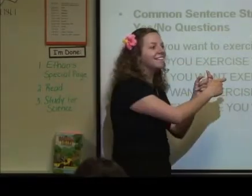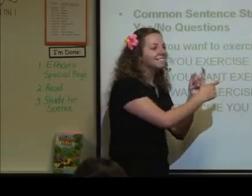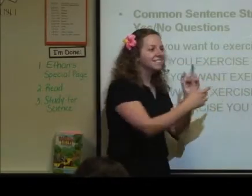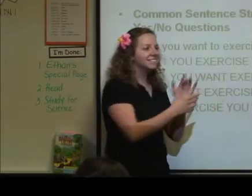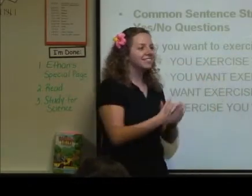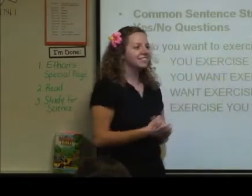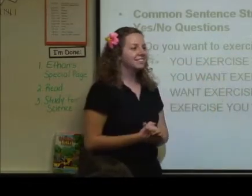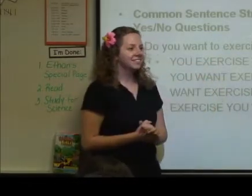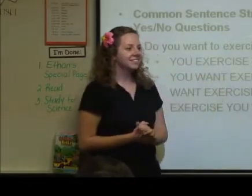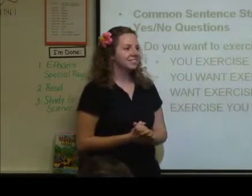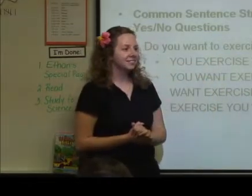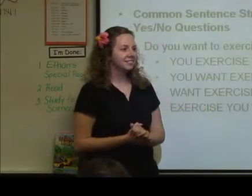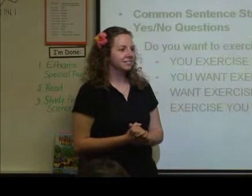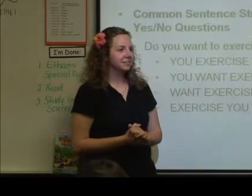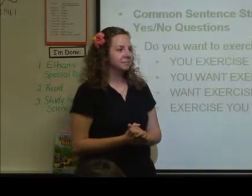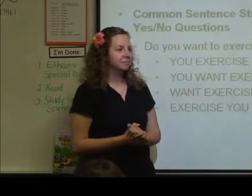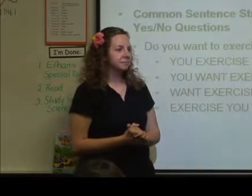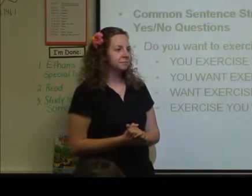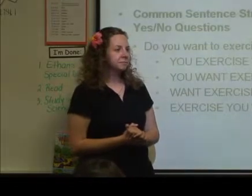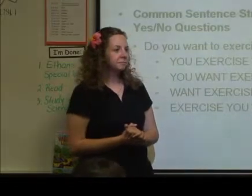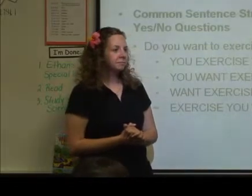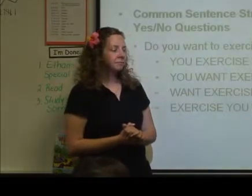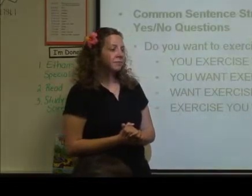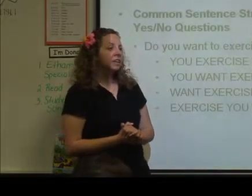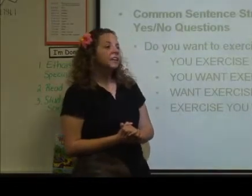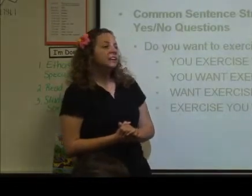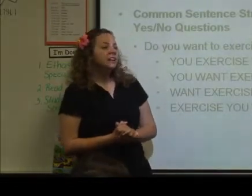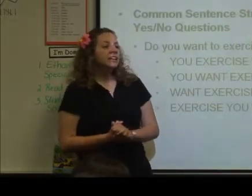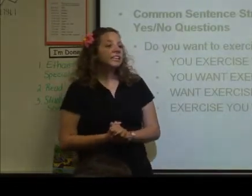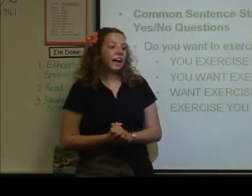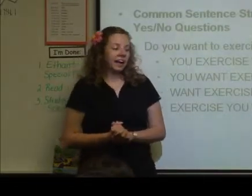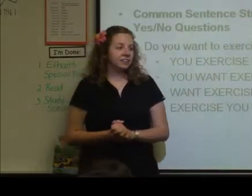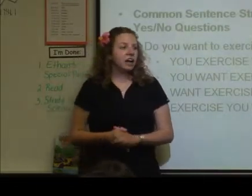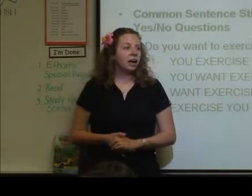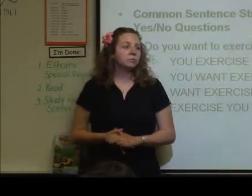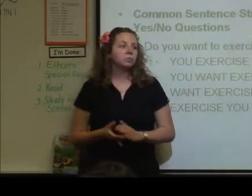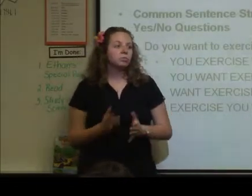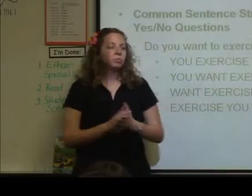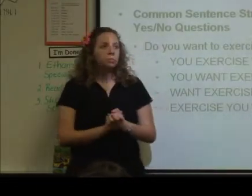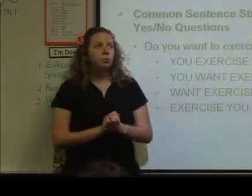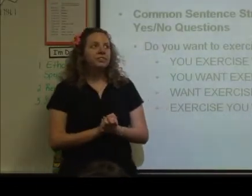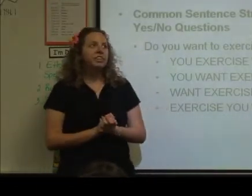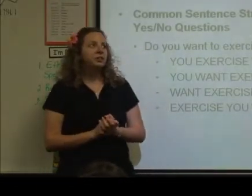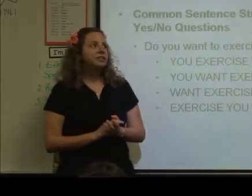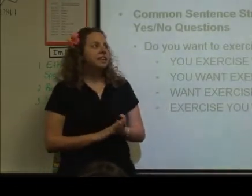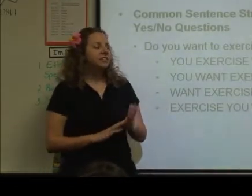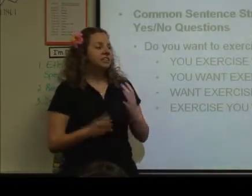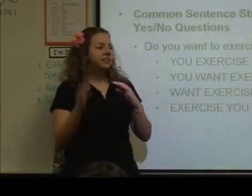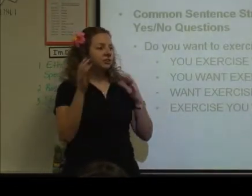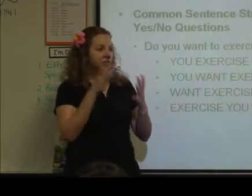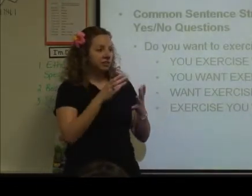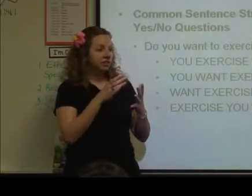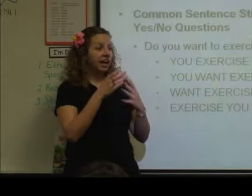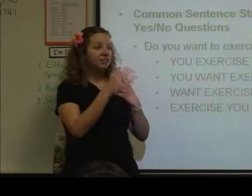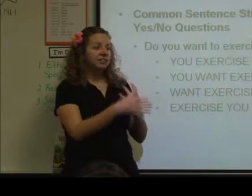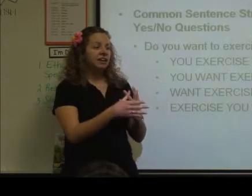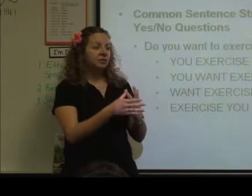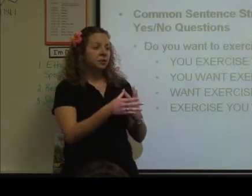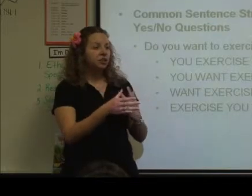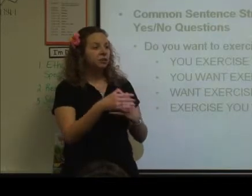Yeah. Do people actually have signs for their name instead of actually signing out? Yeah. What they do is How that in does the that deaf, work? yeah, in the deaf community,